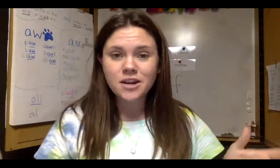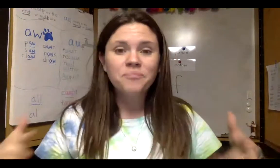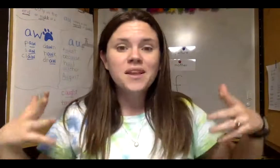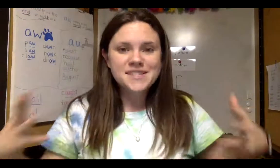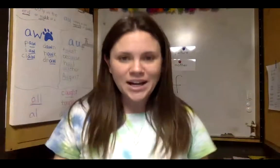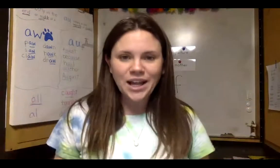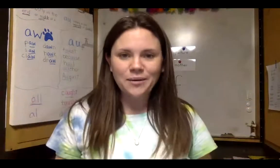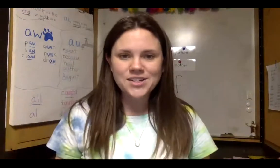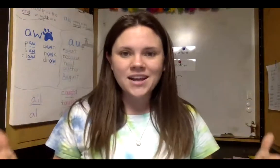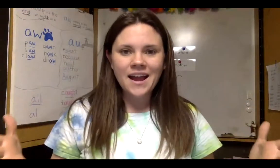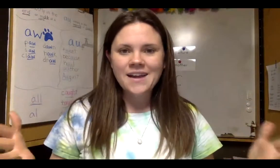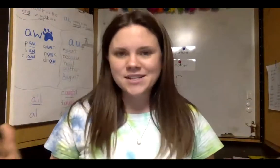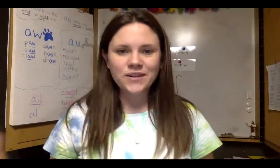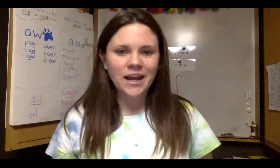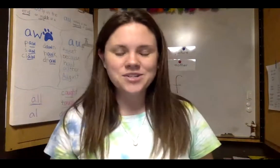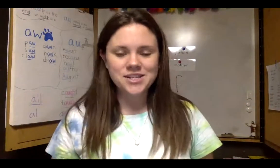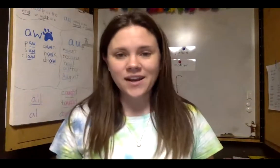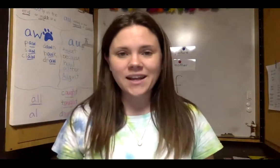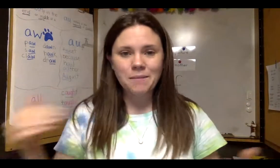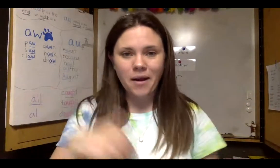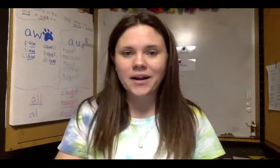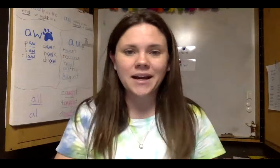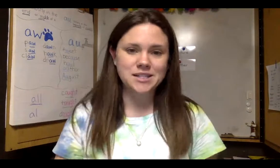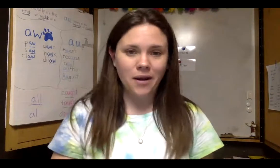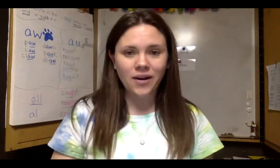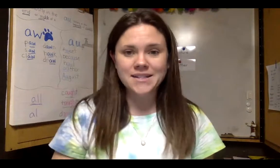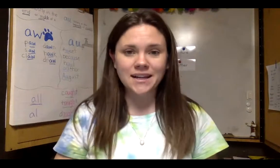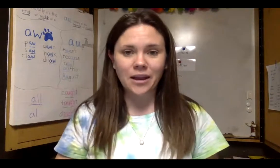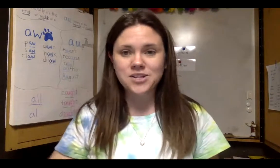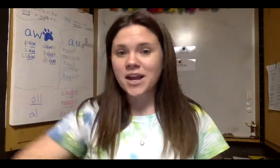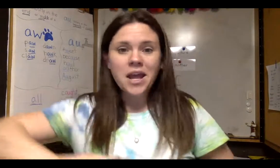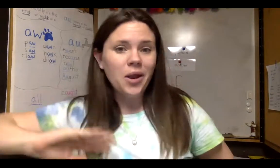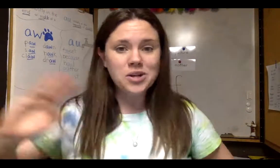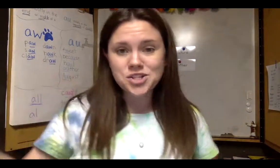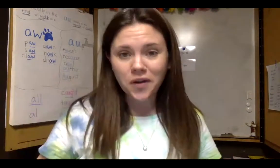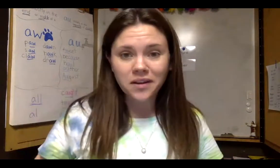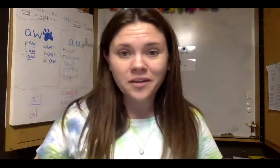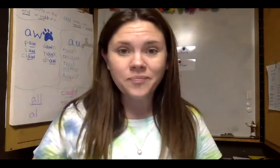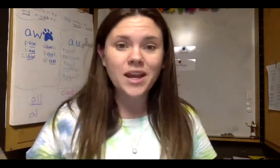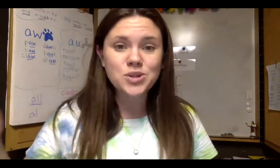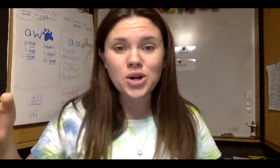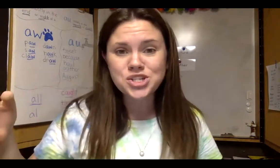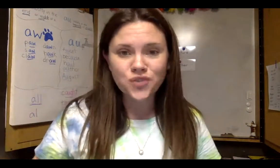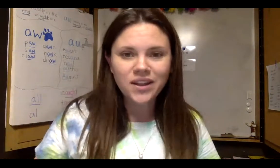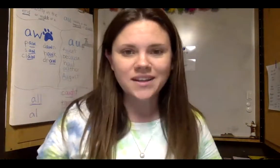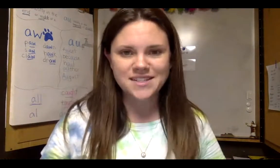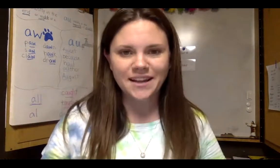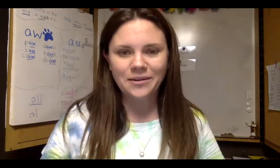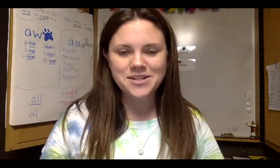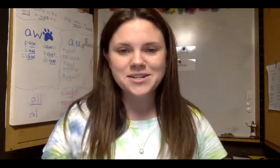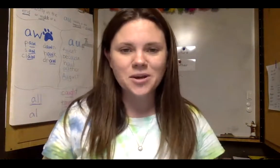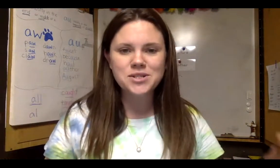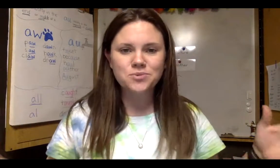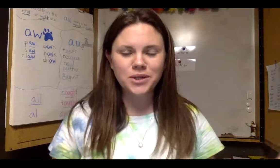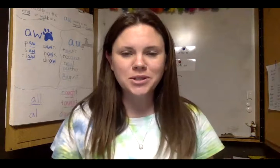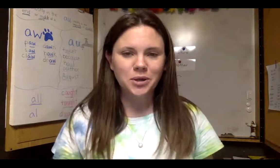languages, sign language has different languages, right? In America, it's American Sign Language. In Australia, it's Australian Sign